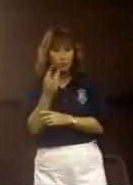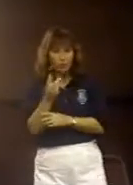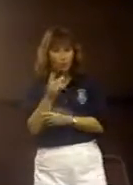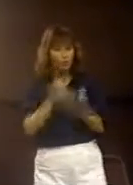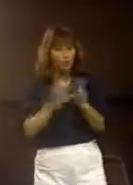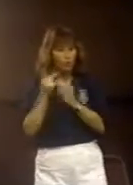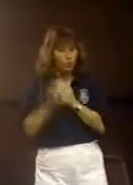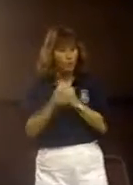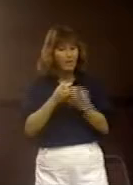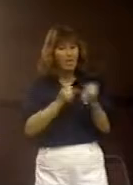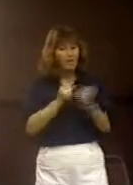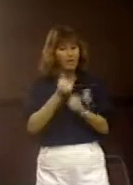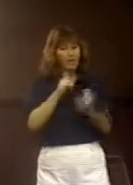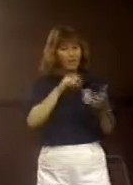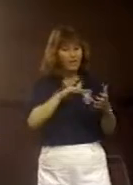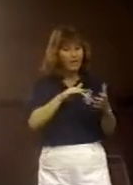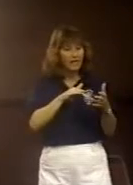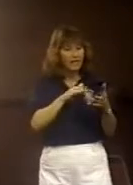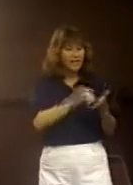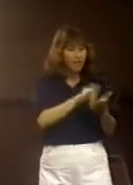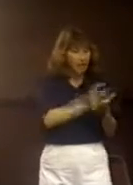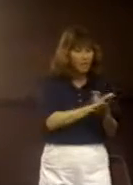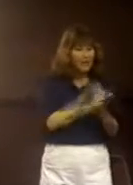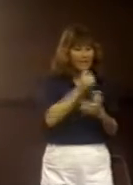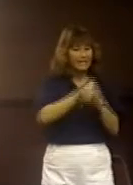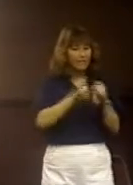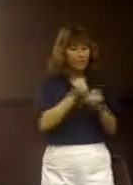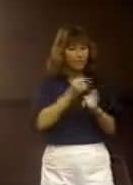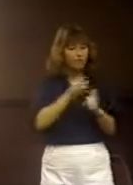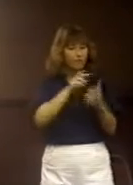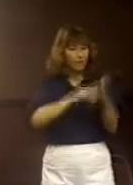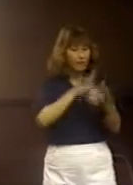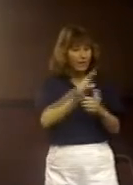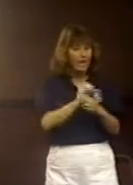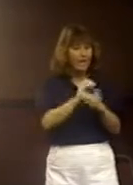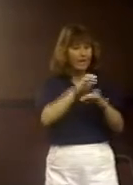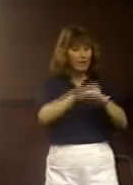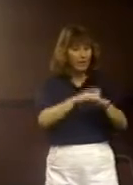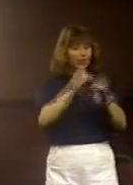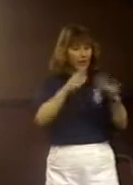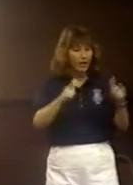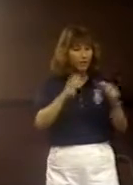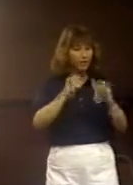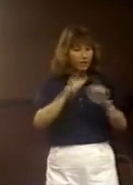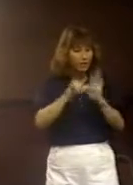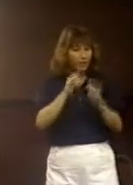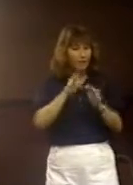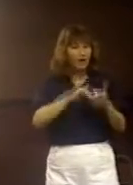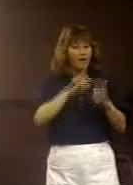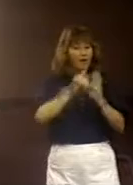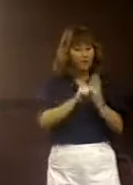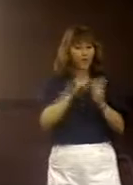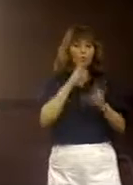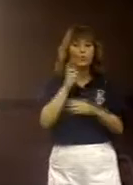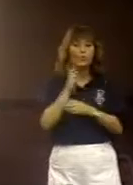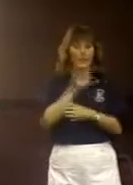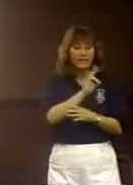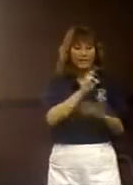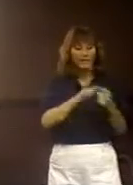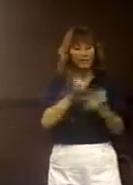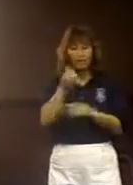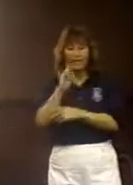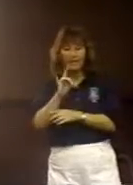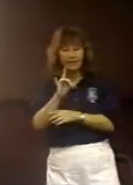program. So the study documented 10 years of reading and English language ability of students who were 7